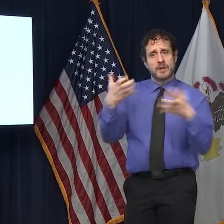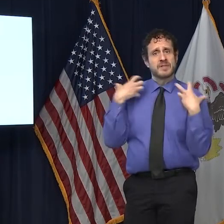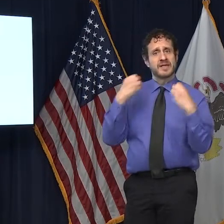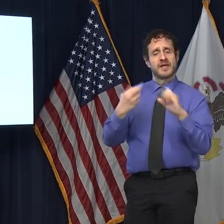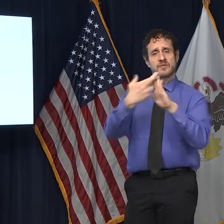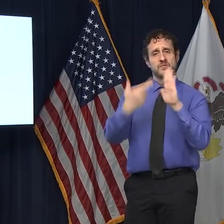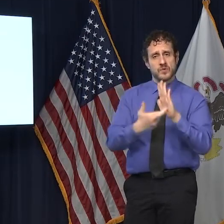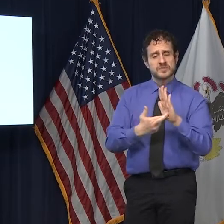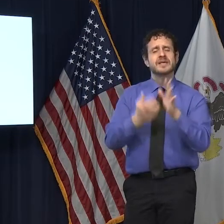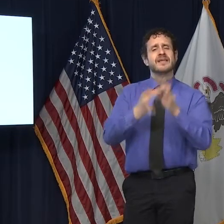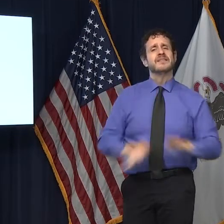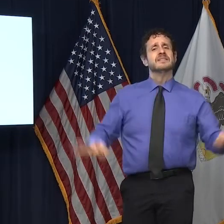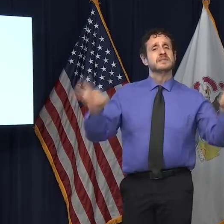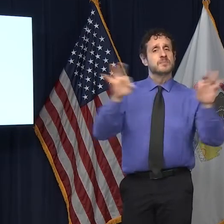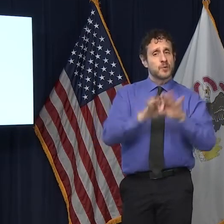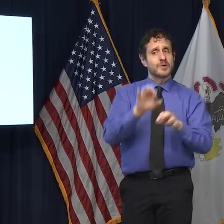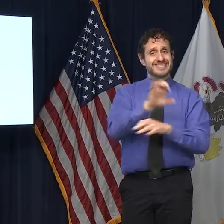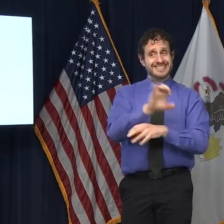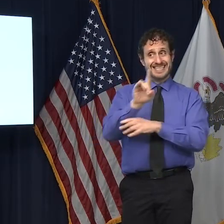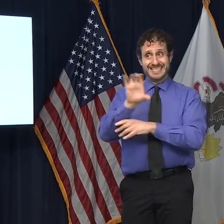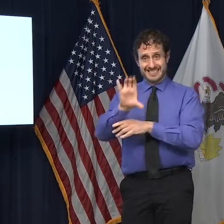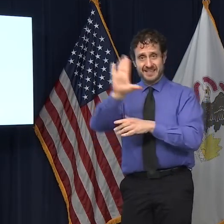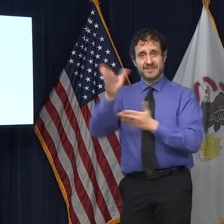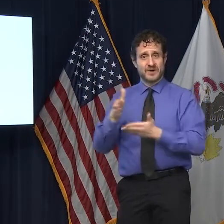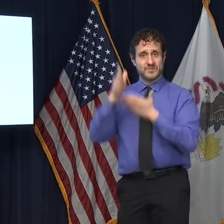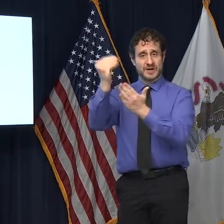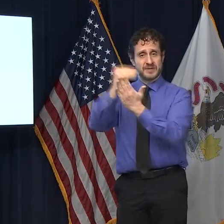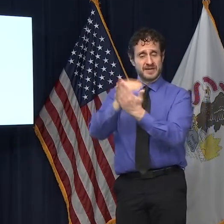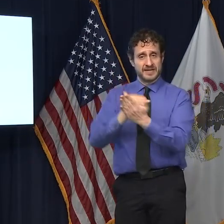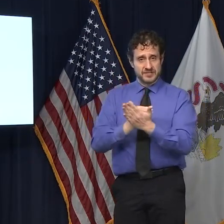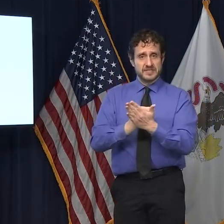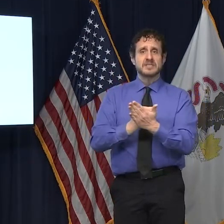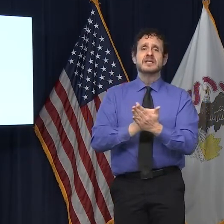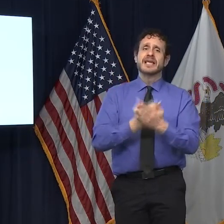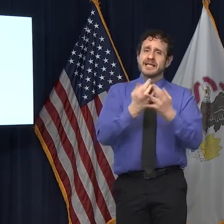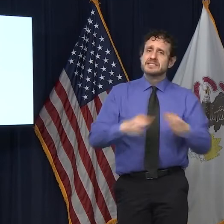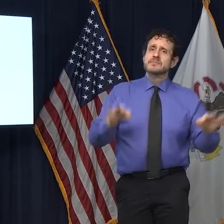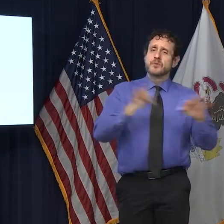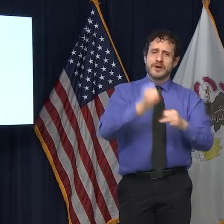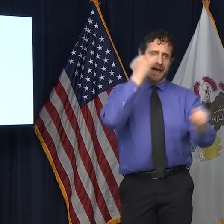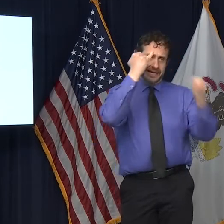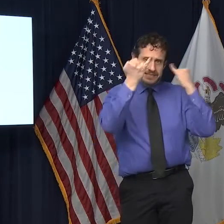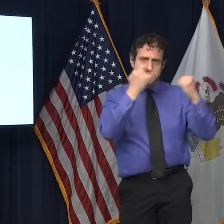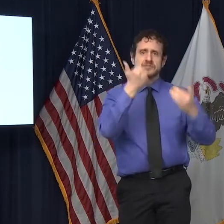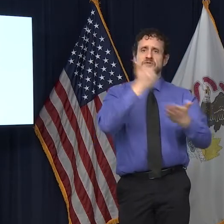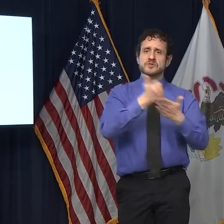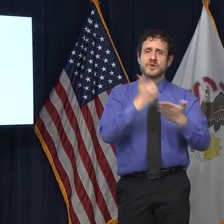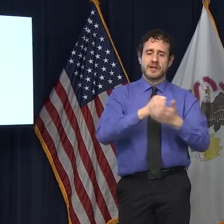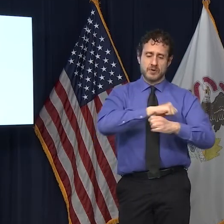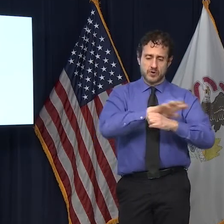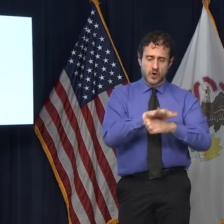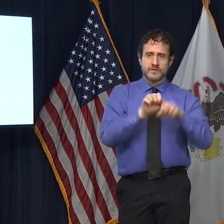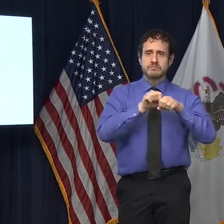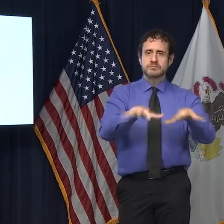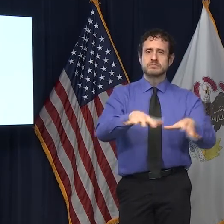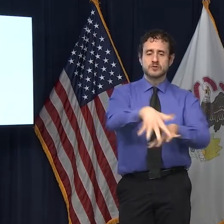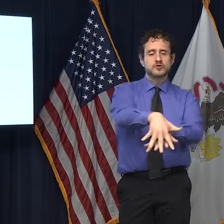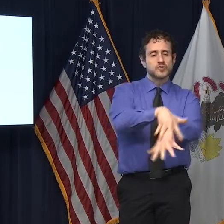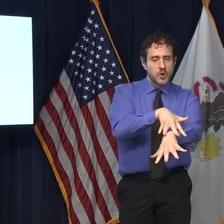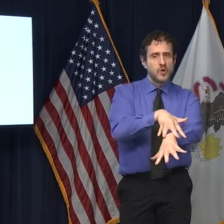evidence-based CDC recommendations and sustainable strategies to reduce COVID-19 transmission